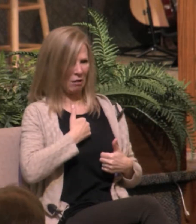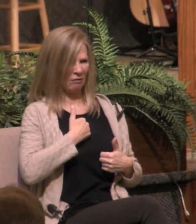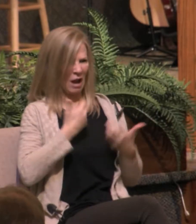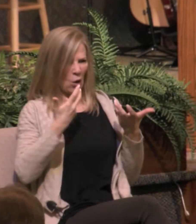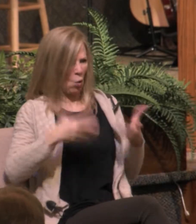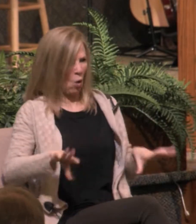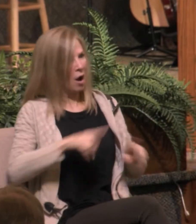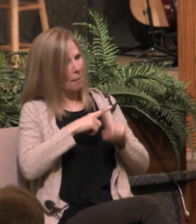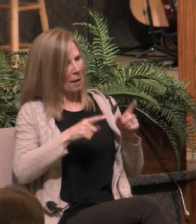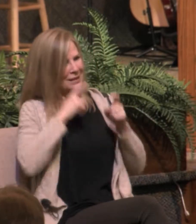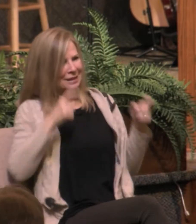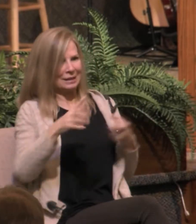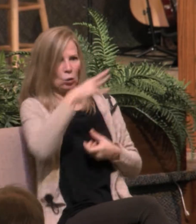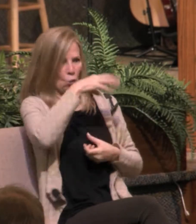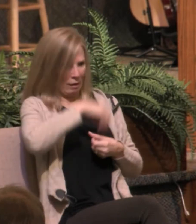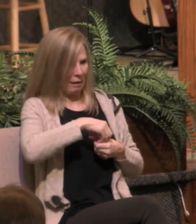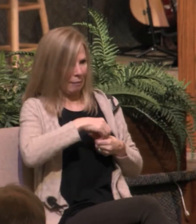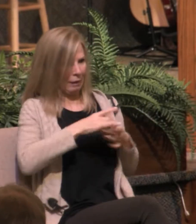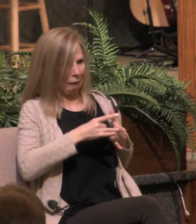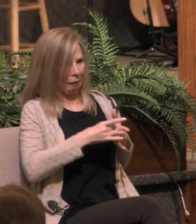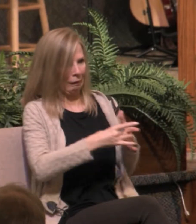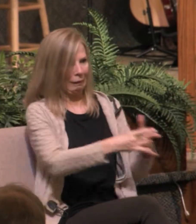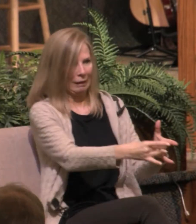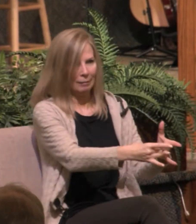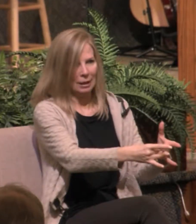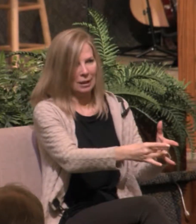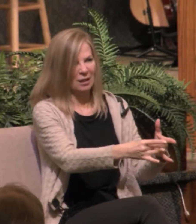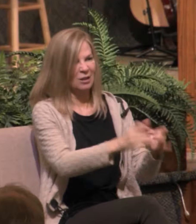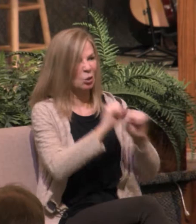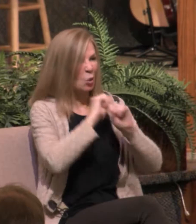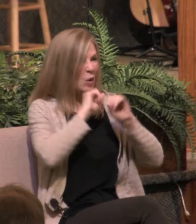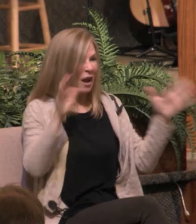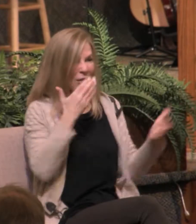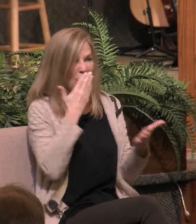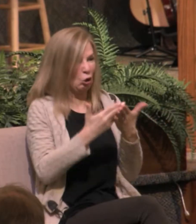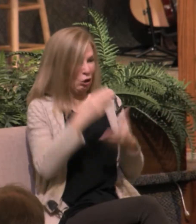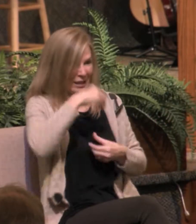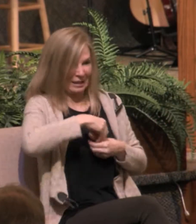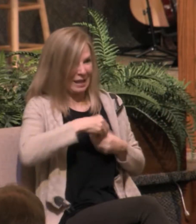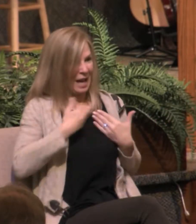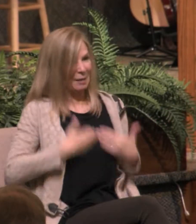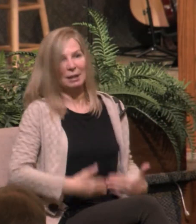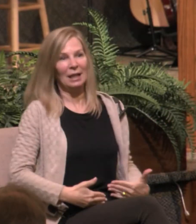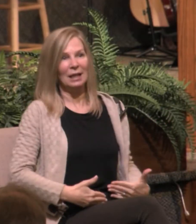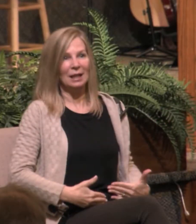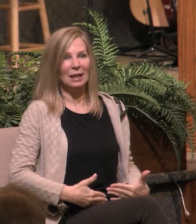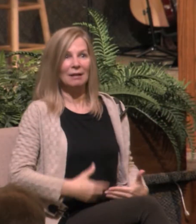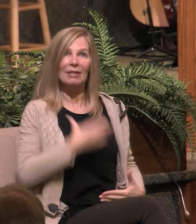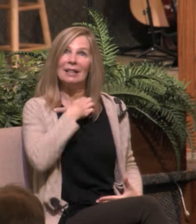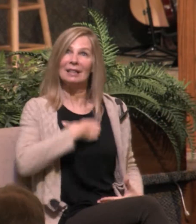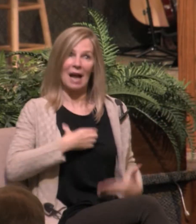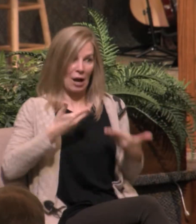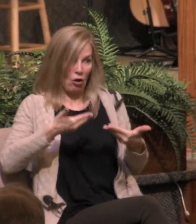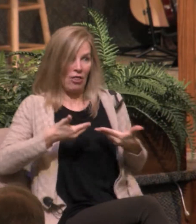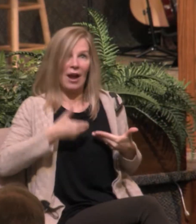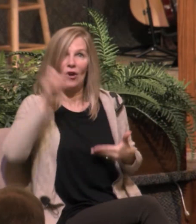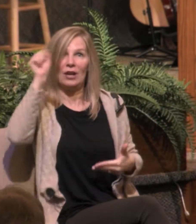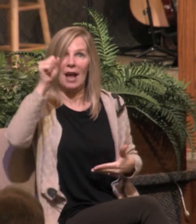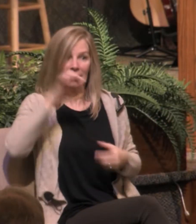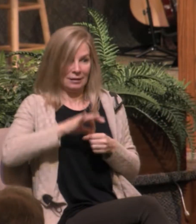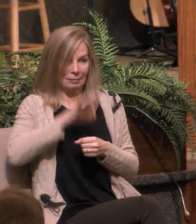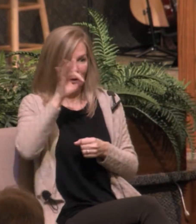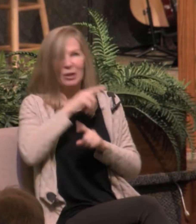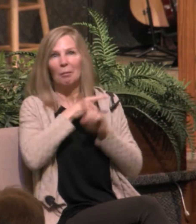in me. For I know that nothing good dwells in me, that is, in my flesh. For the willing is present in me, but the doing of the good is